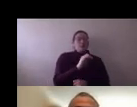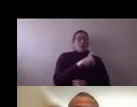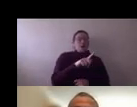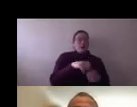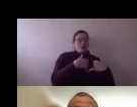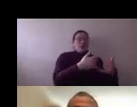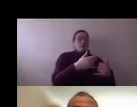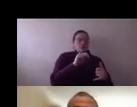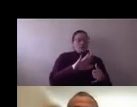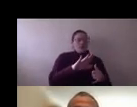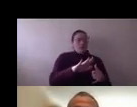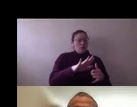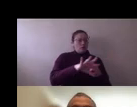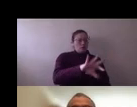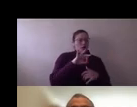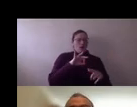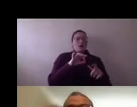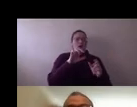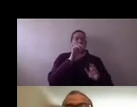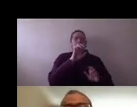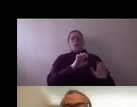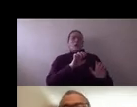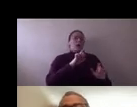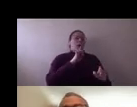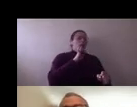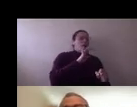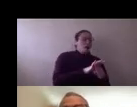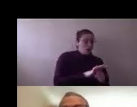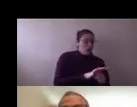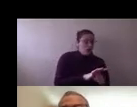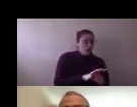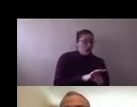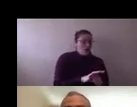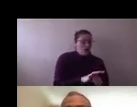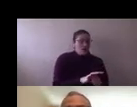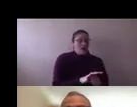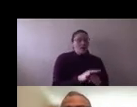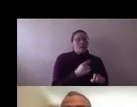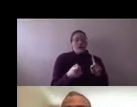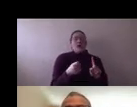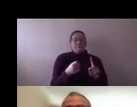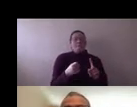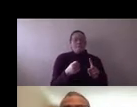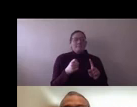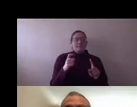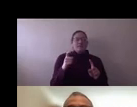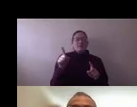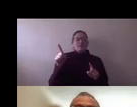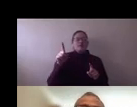actually experimentally confirmed by the experimental Chinese-American physicist C.S.